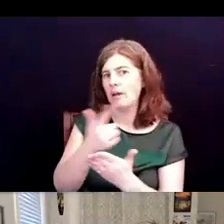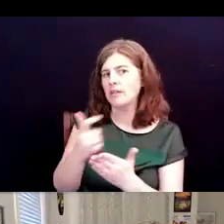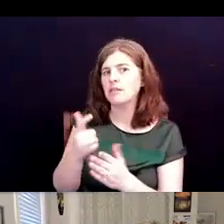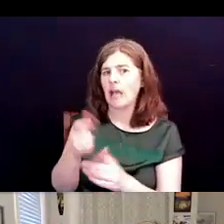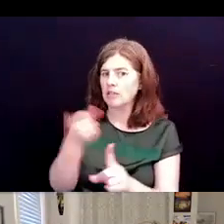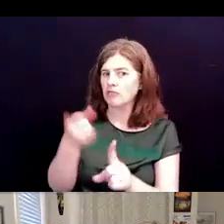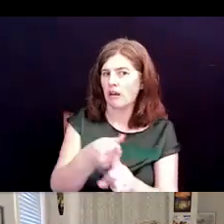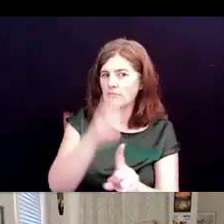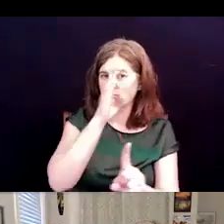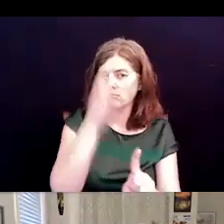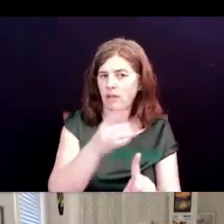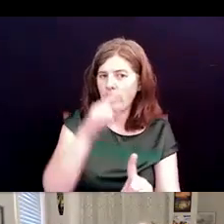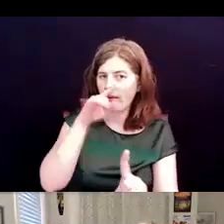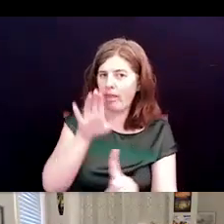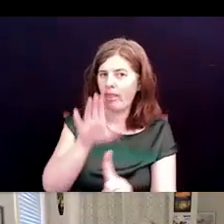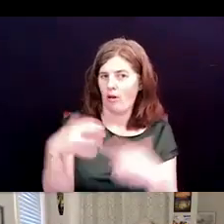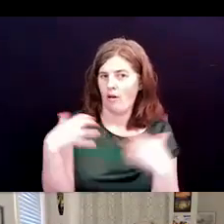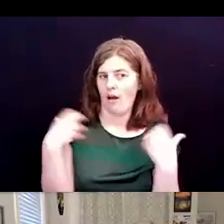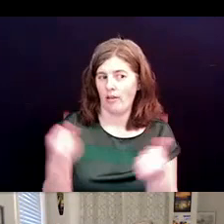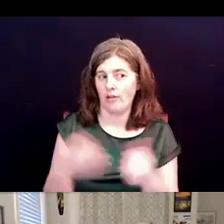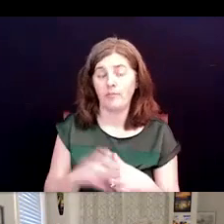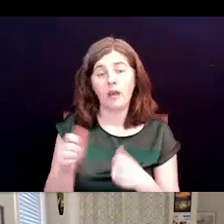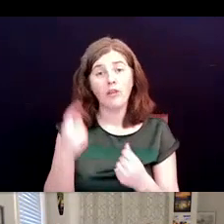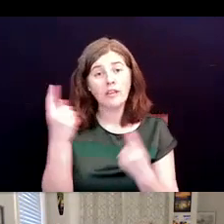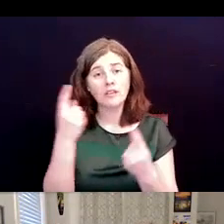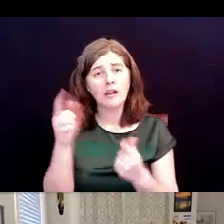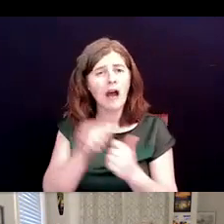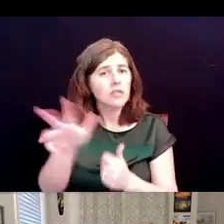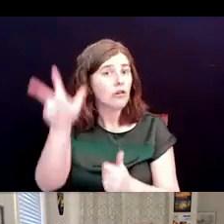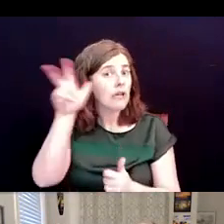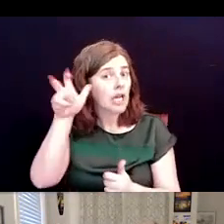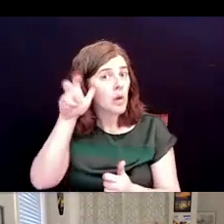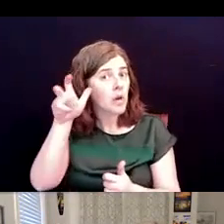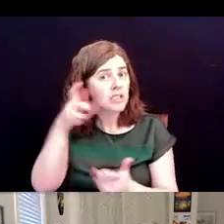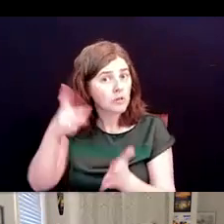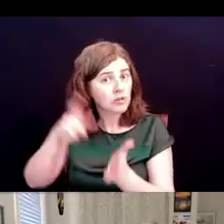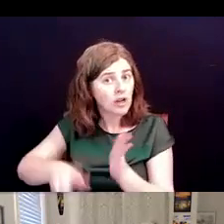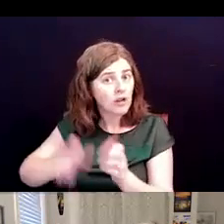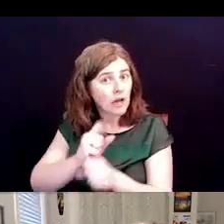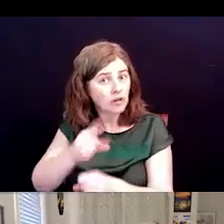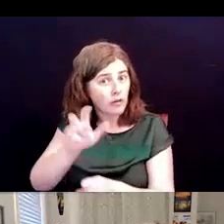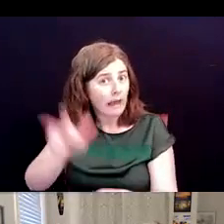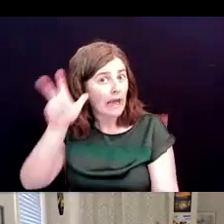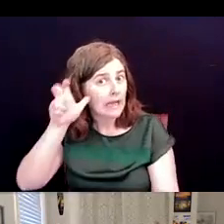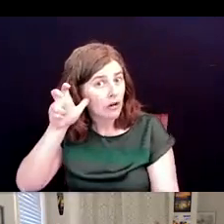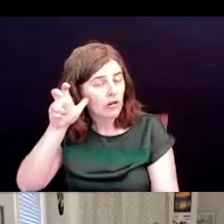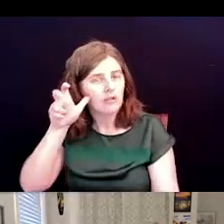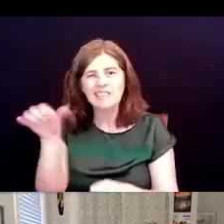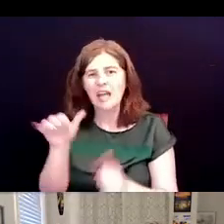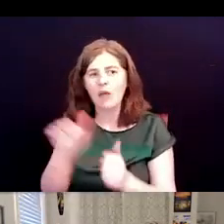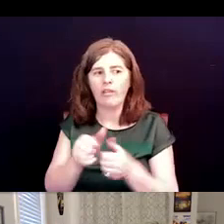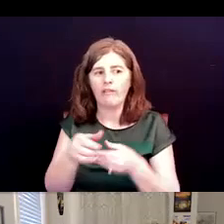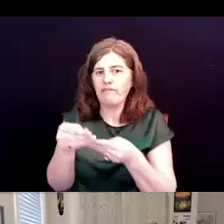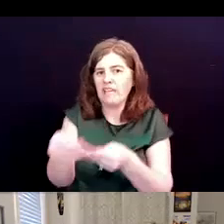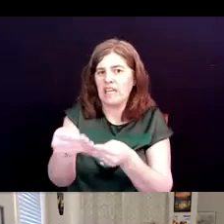on that child's health and well-being. Other things to consider: how's hearing? Has someone checked? Are we making sure that they can hear? Same thing with feeding. If their